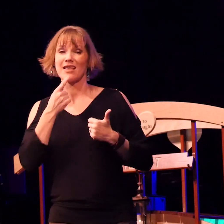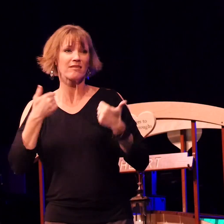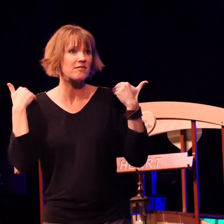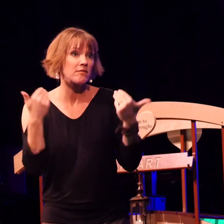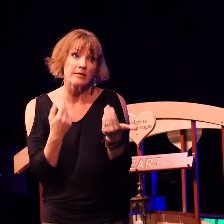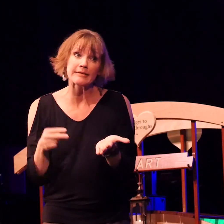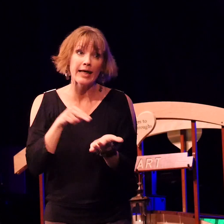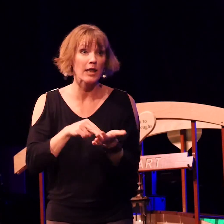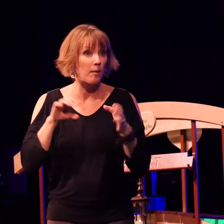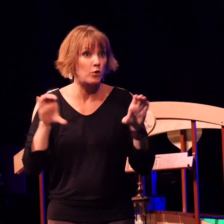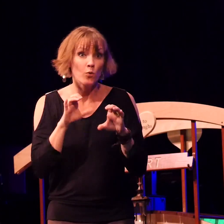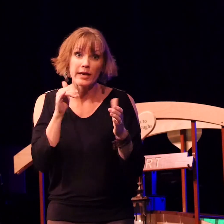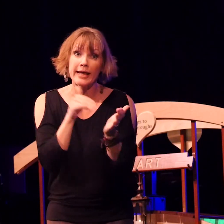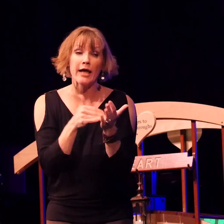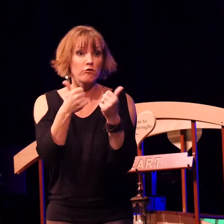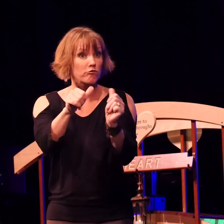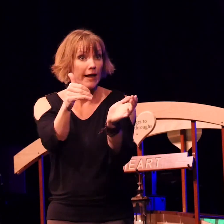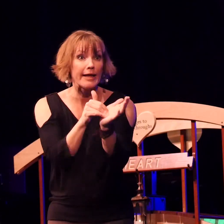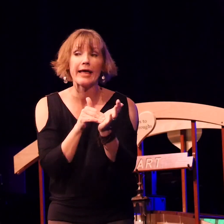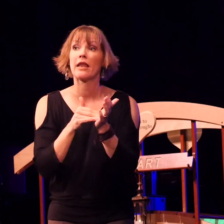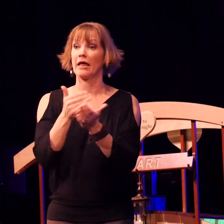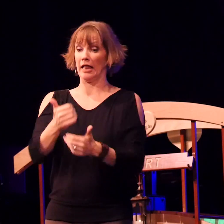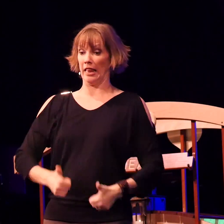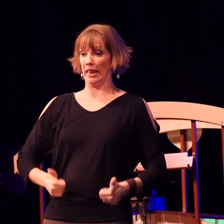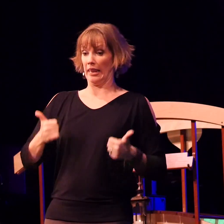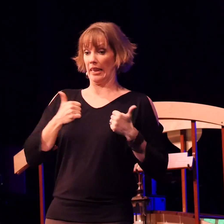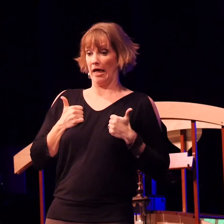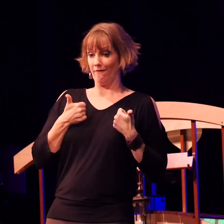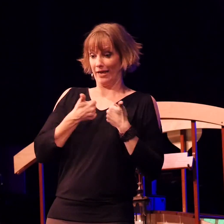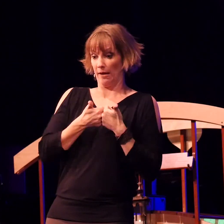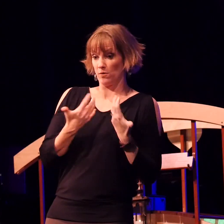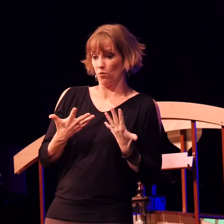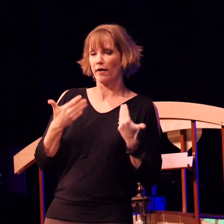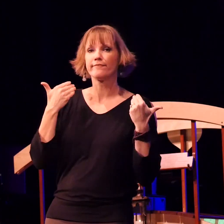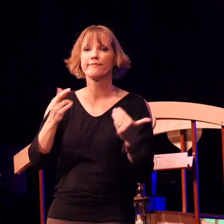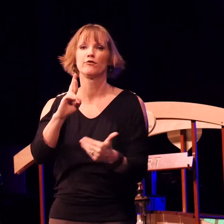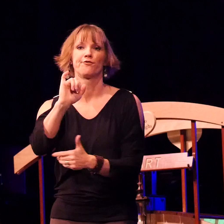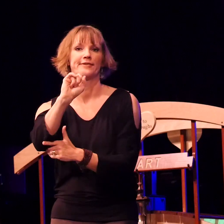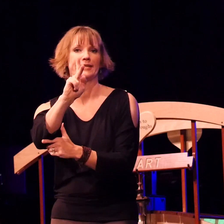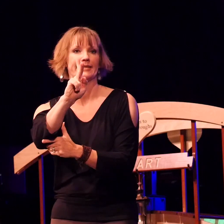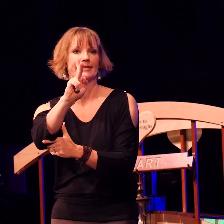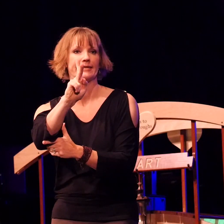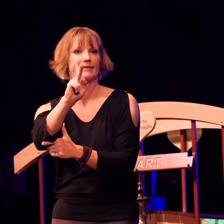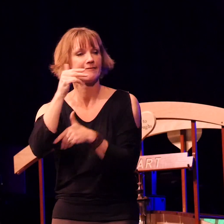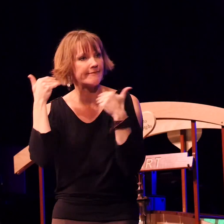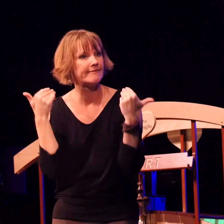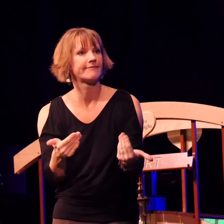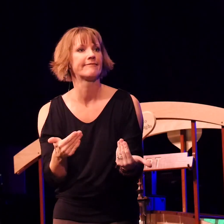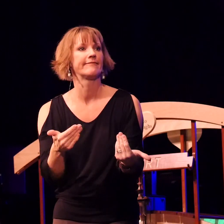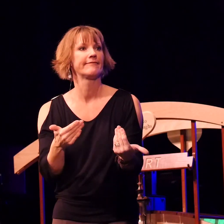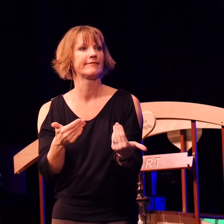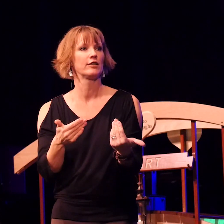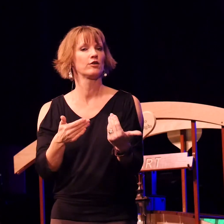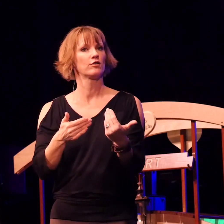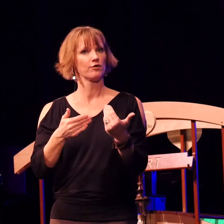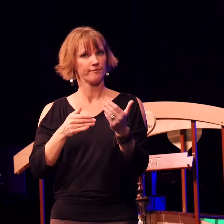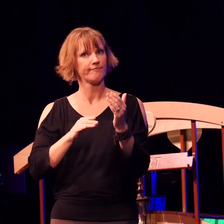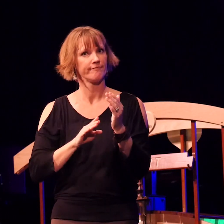game. And part of the game of life is taking risks and stretching and